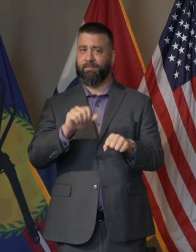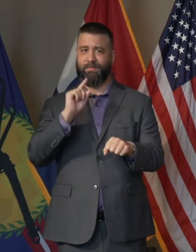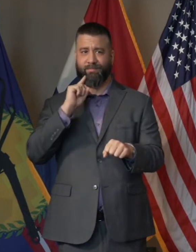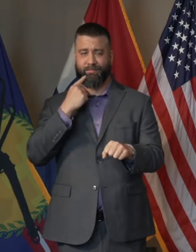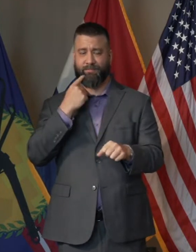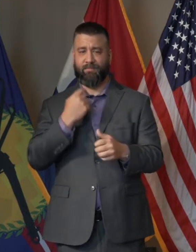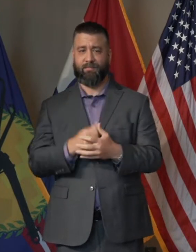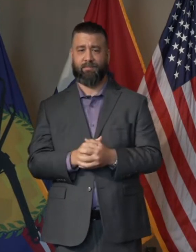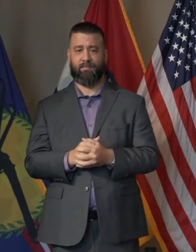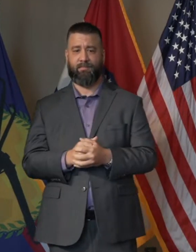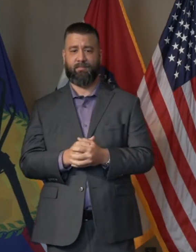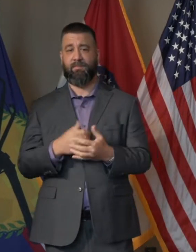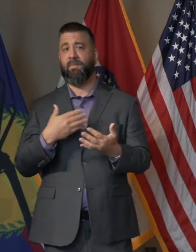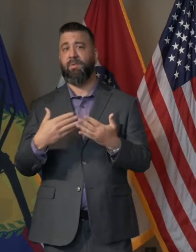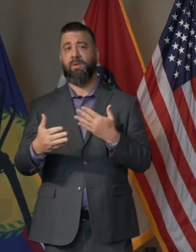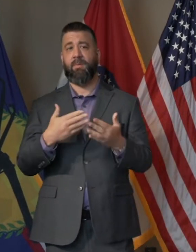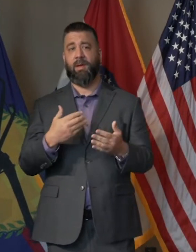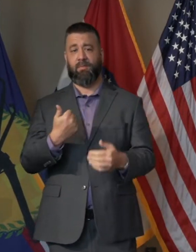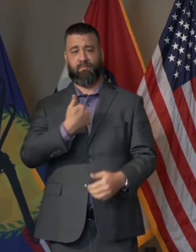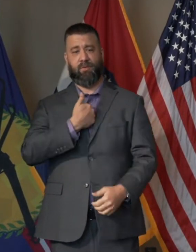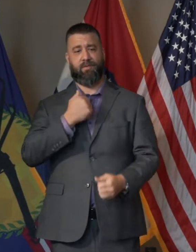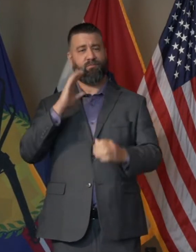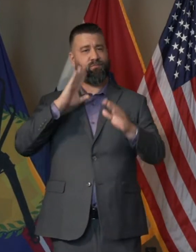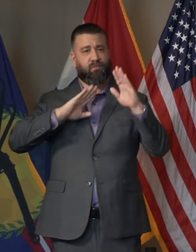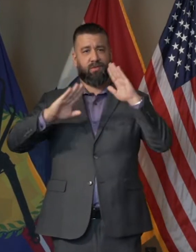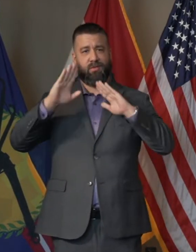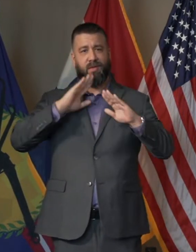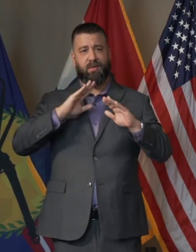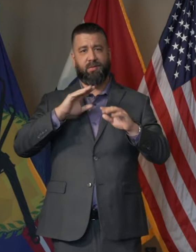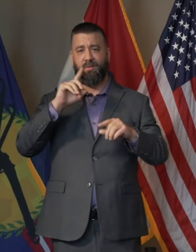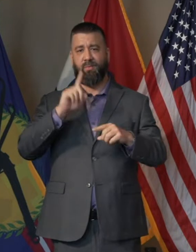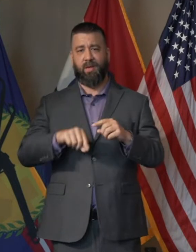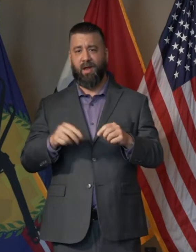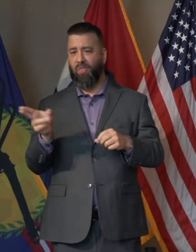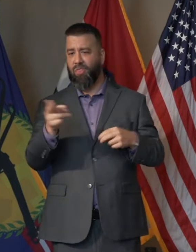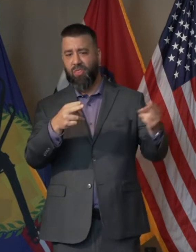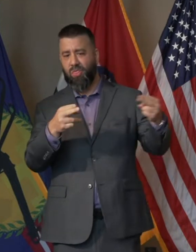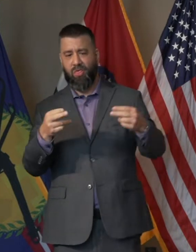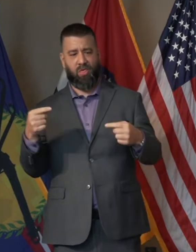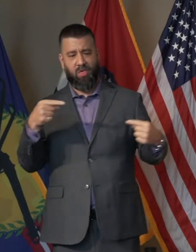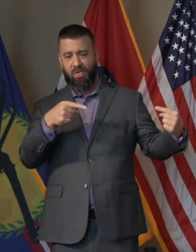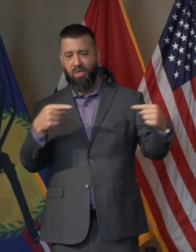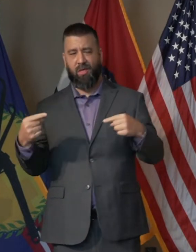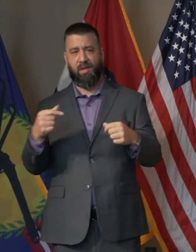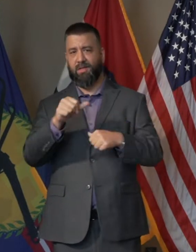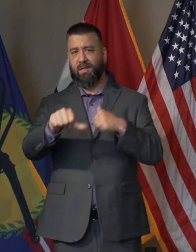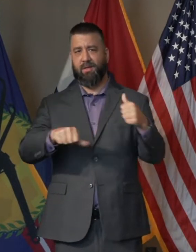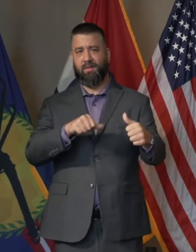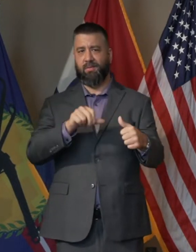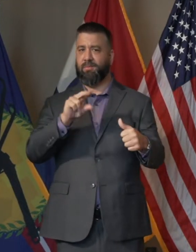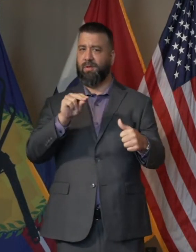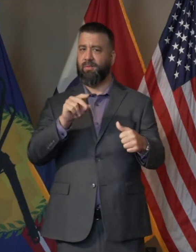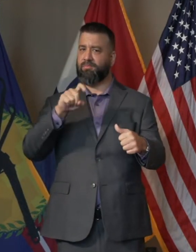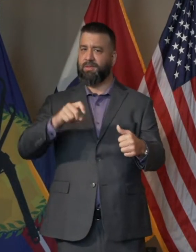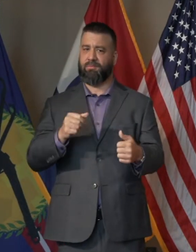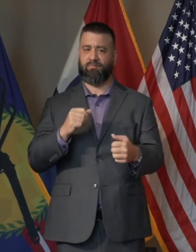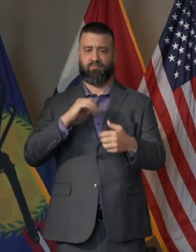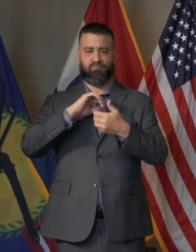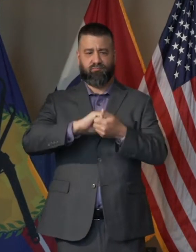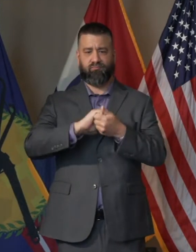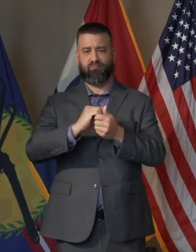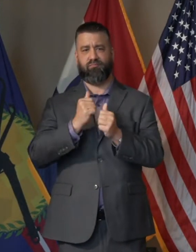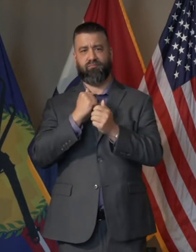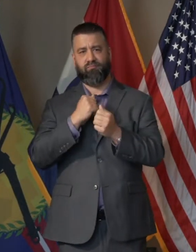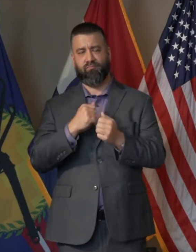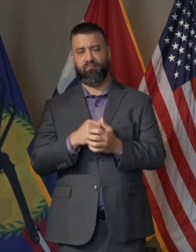No matter our frustrations, we can't turn against each other. We're in this together. This pandemic has